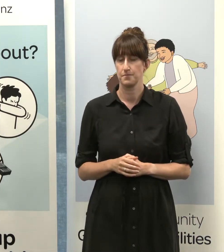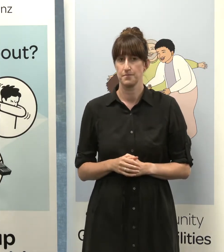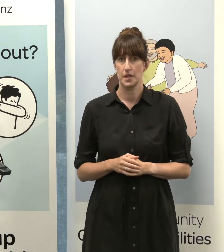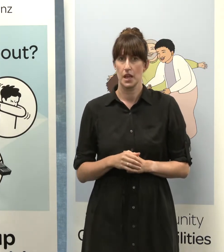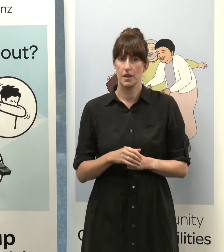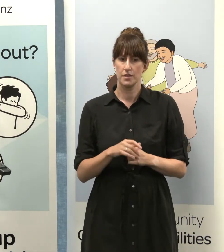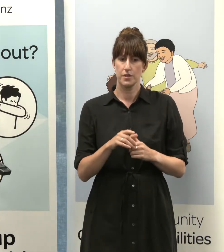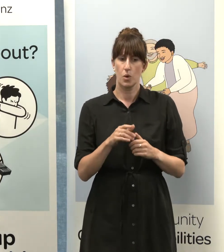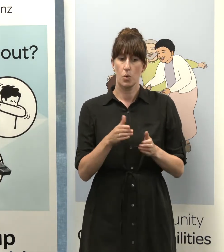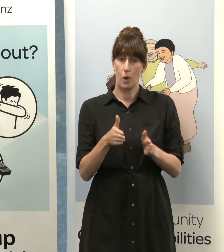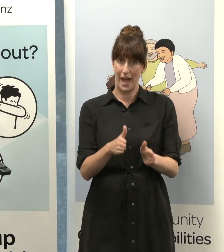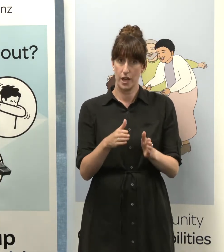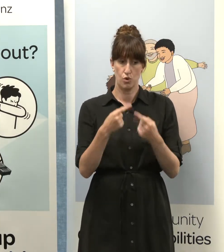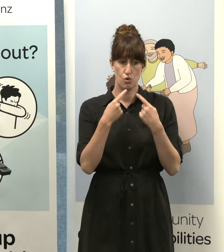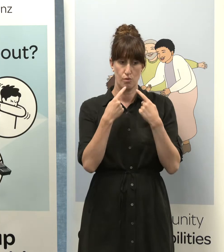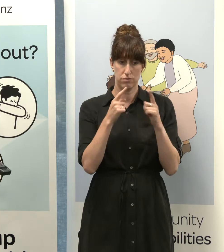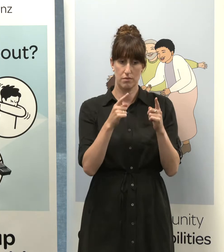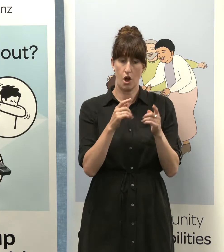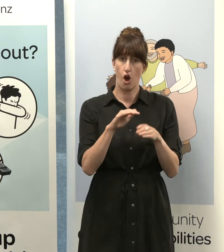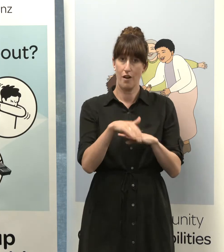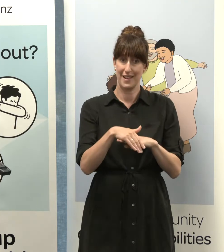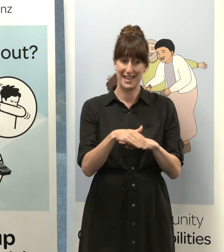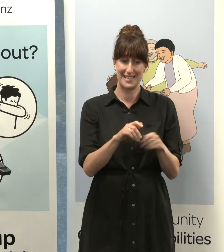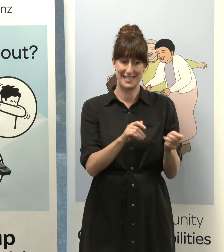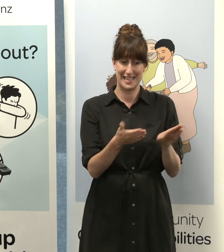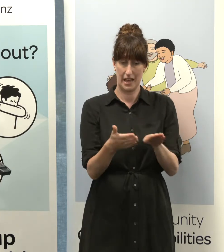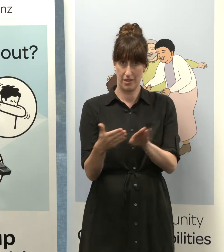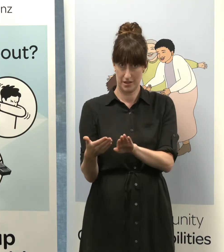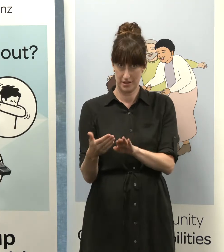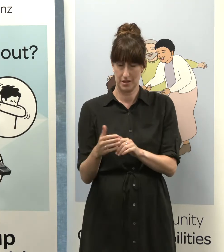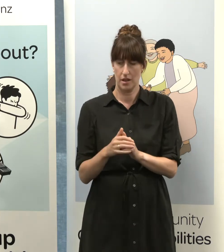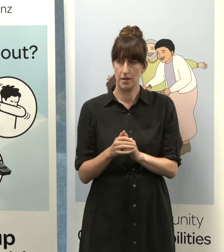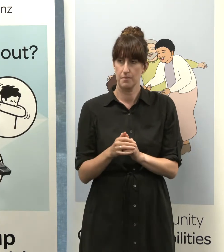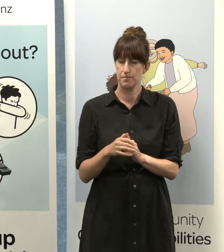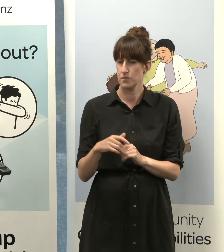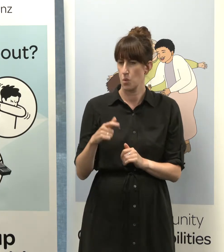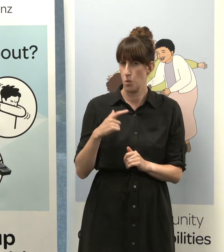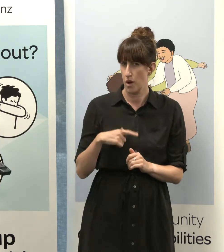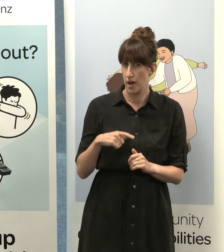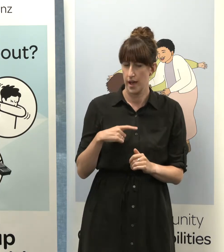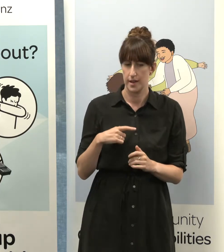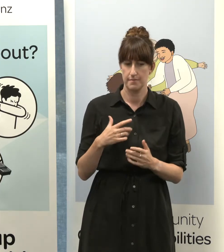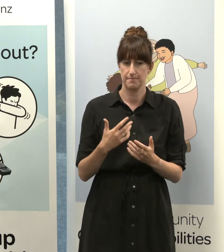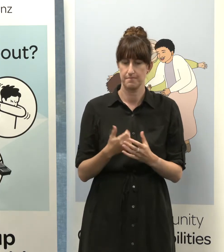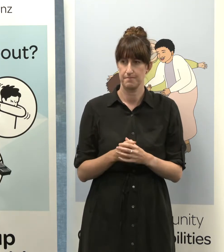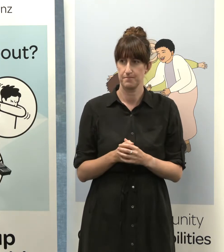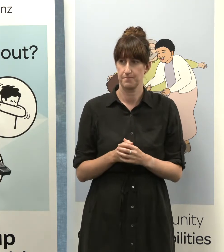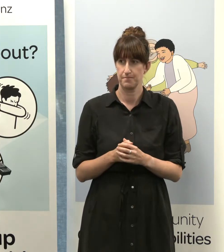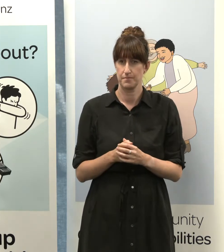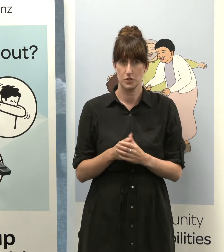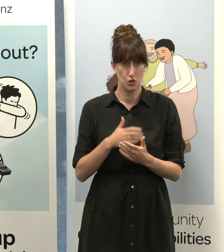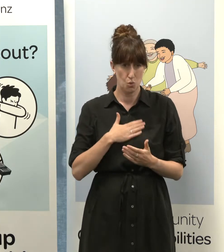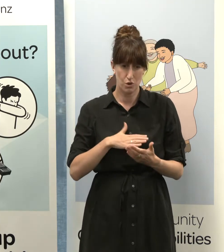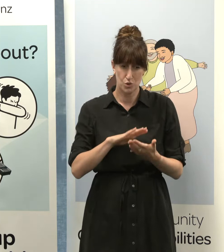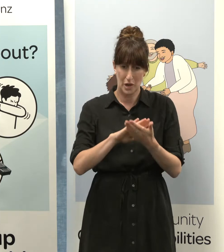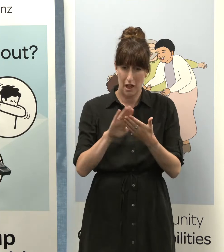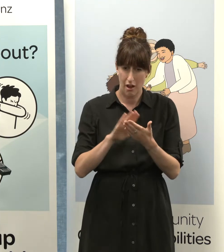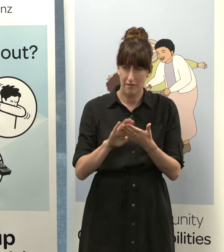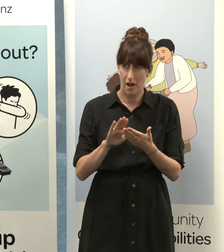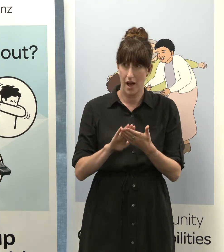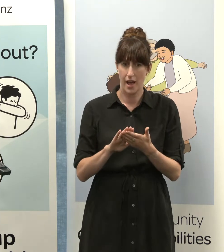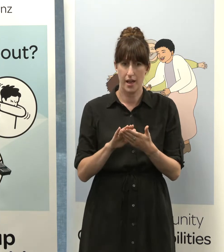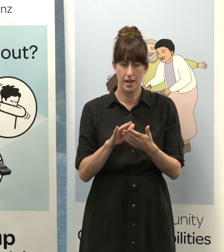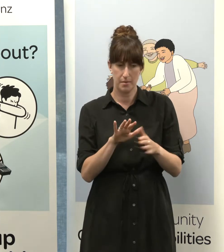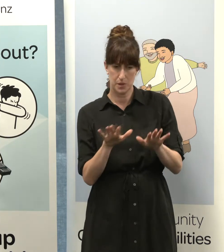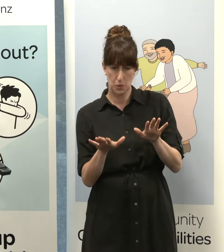death rate again. Was the reason behind that as well to offer some clarity around who is actually dying from